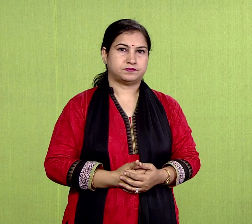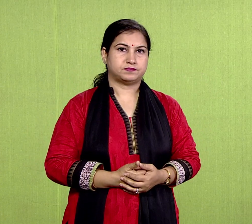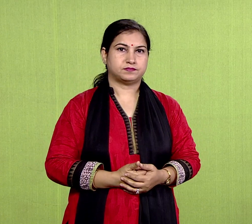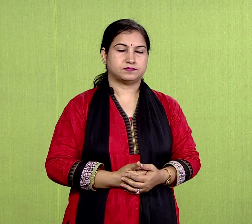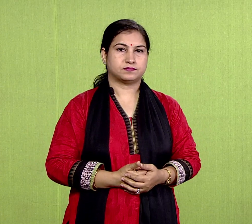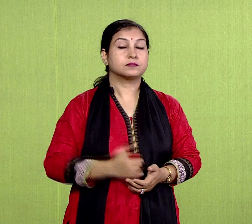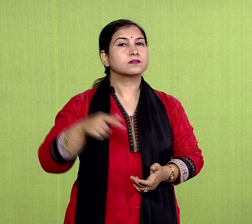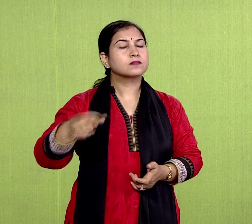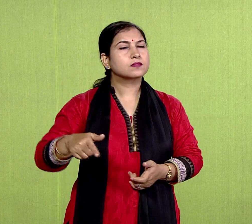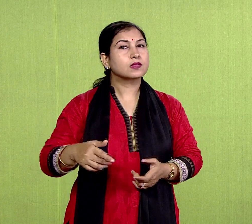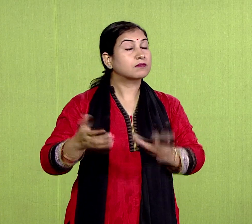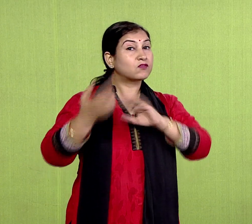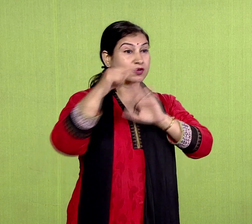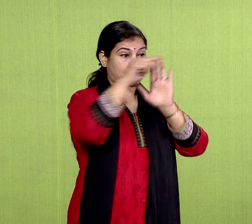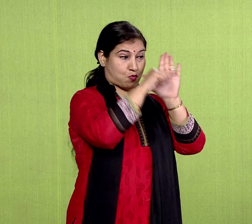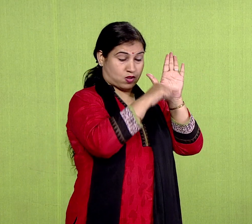He gave the policy of Dhamma.